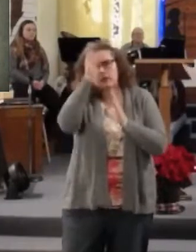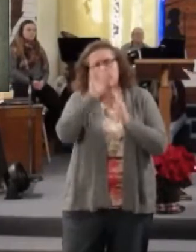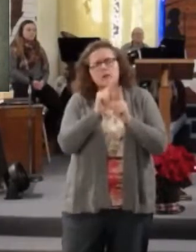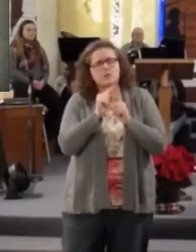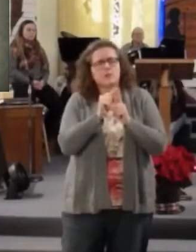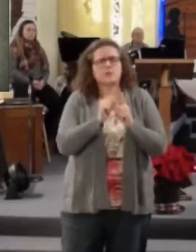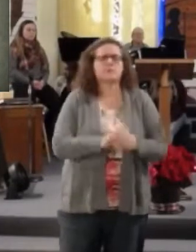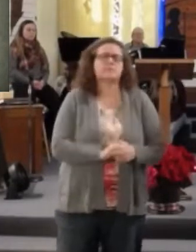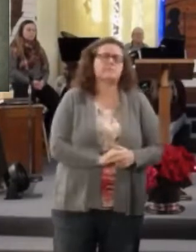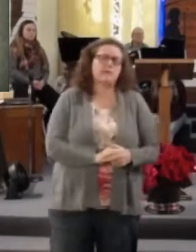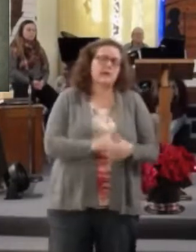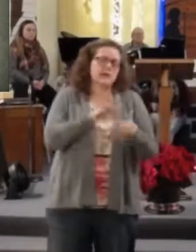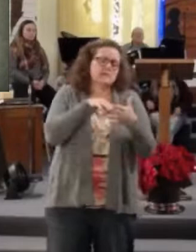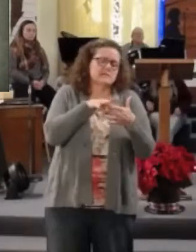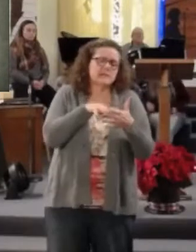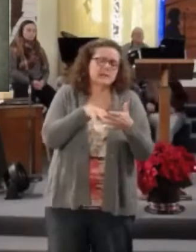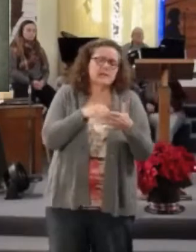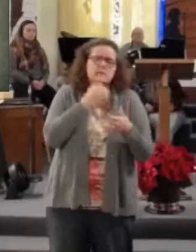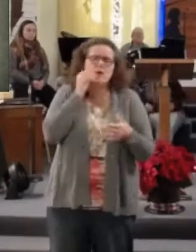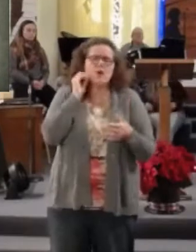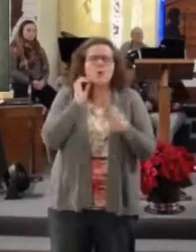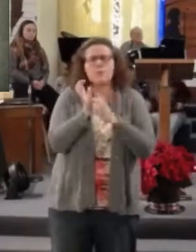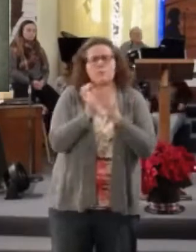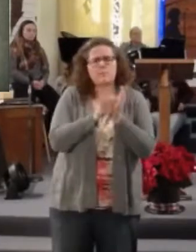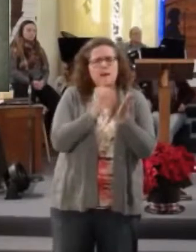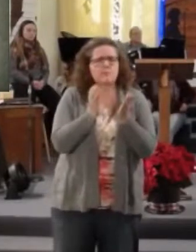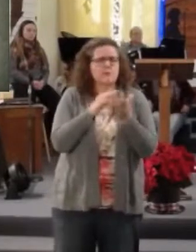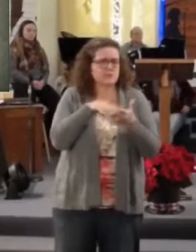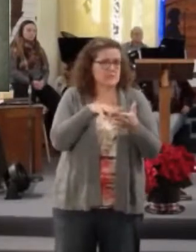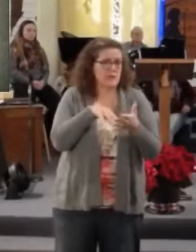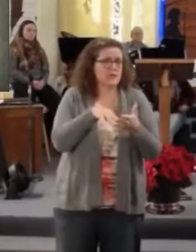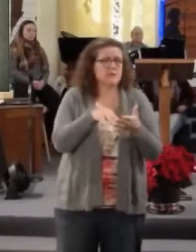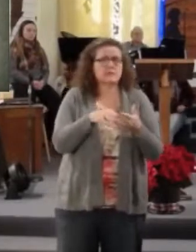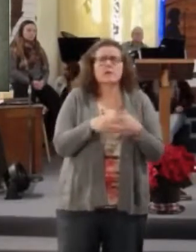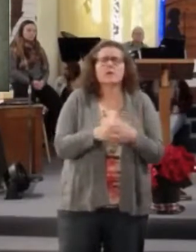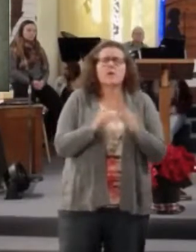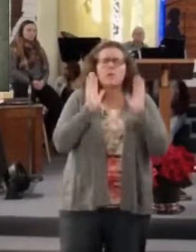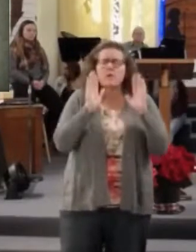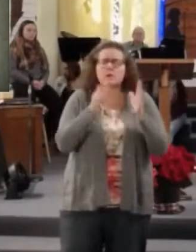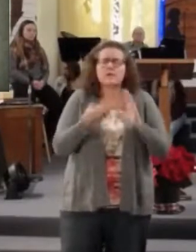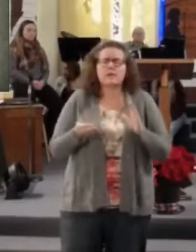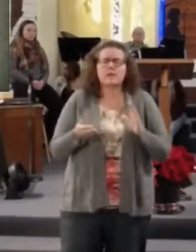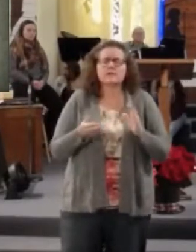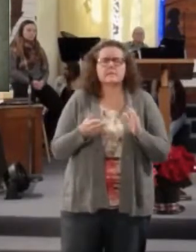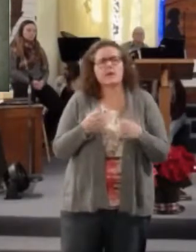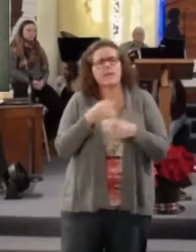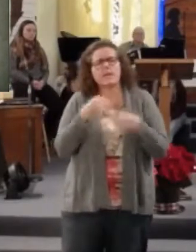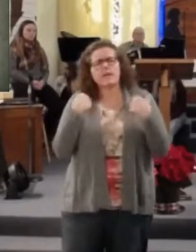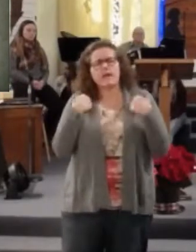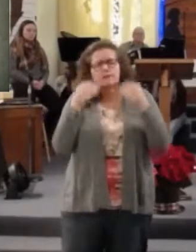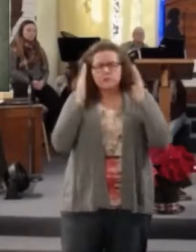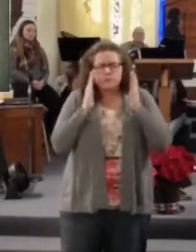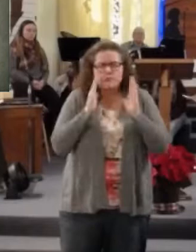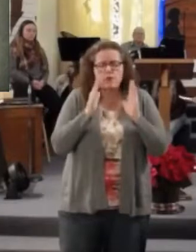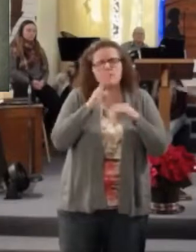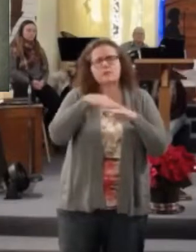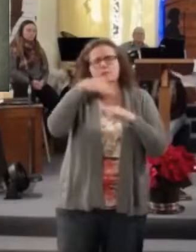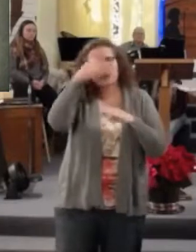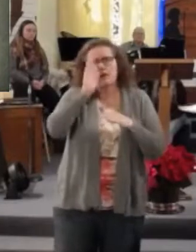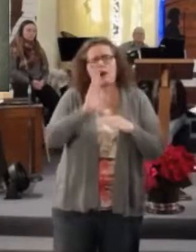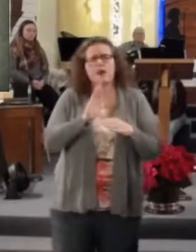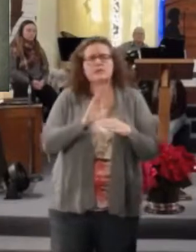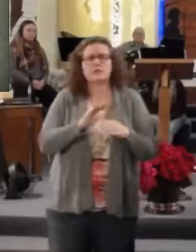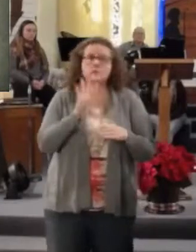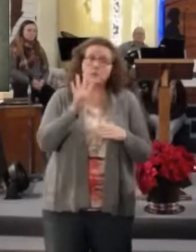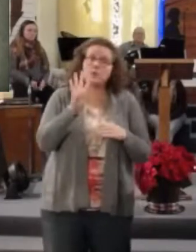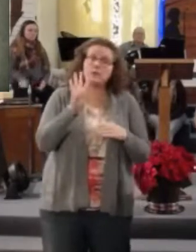why I think studies, home Bible studies, are a great thing because they do cause you to focus on the Lord for